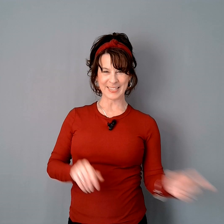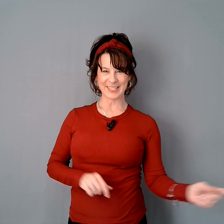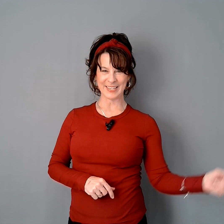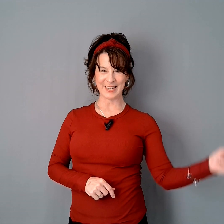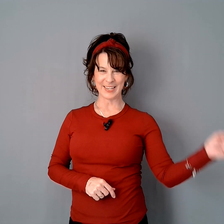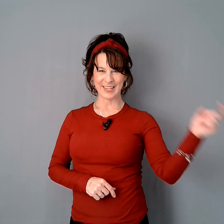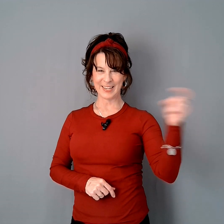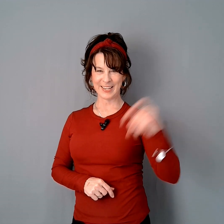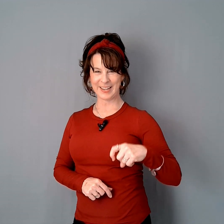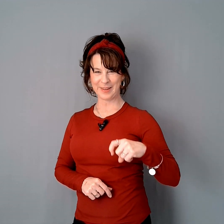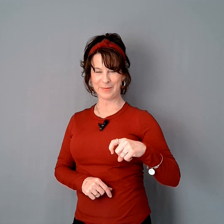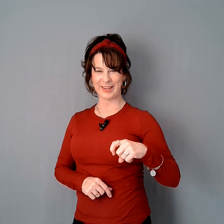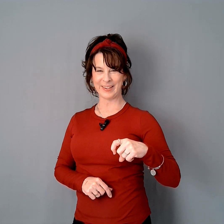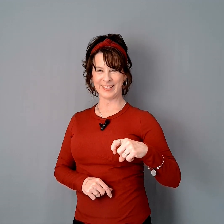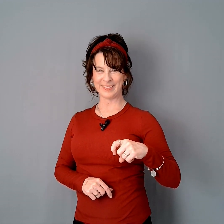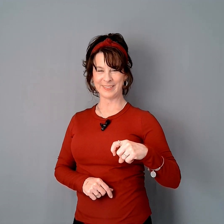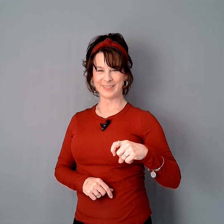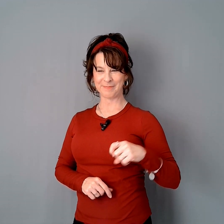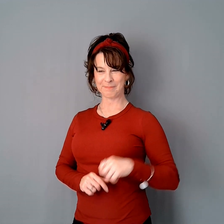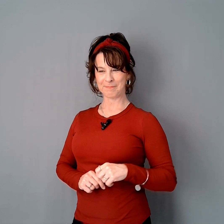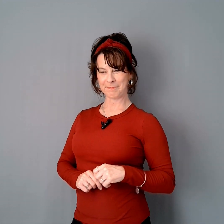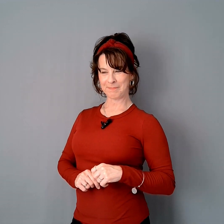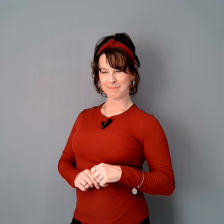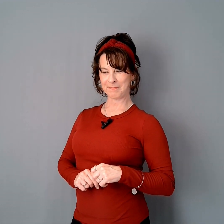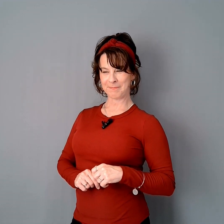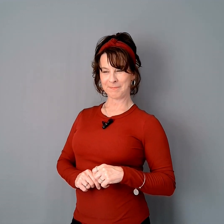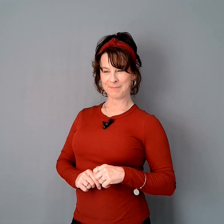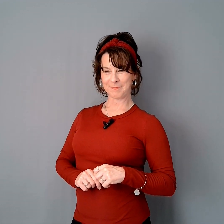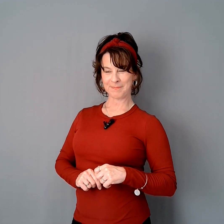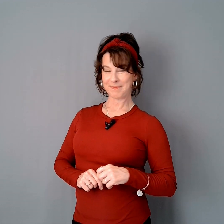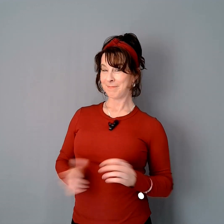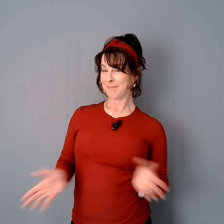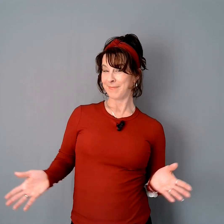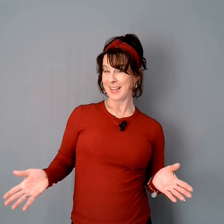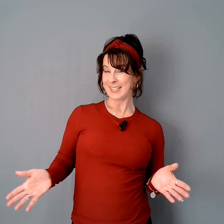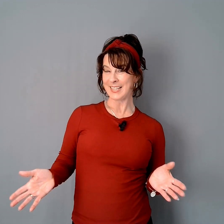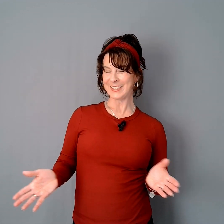Sunday's coming. That's it.